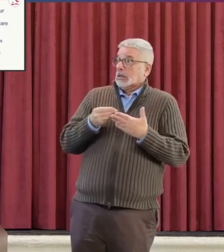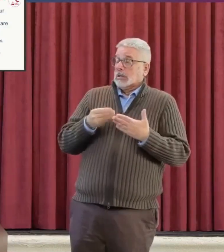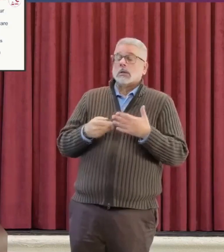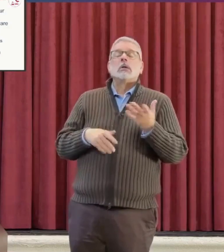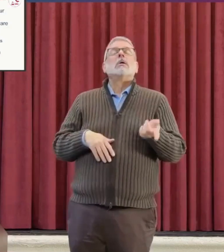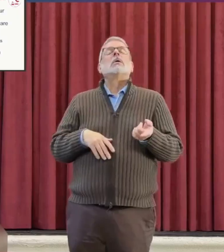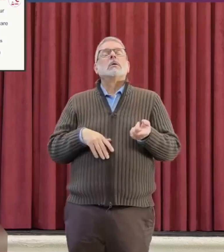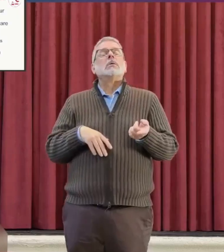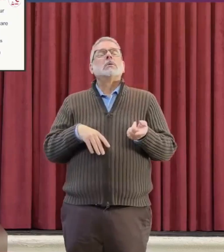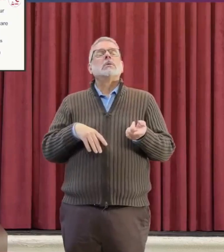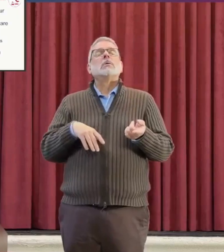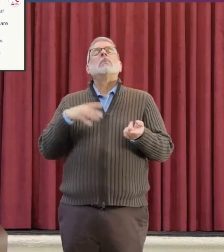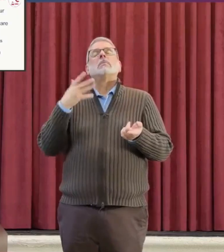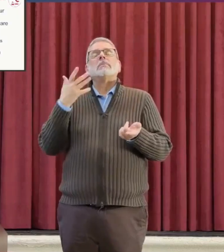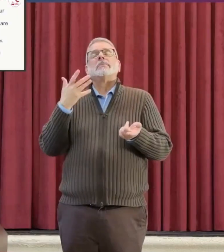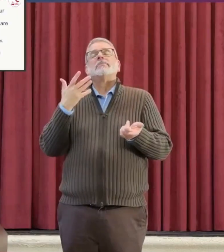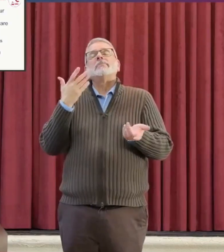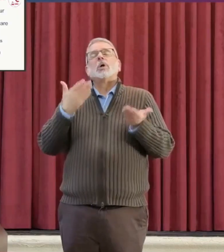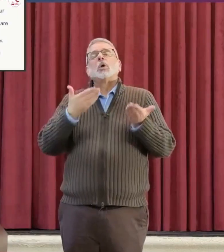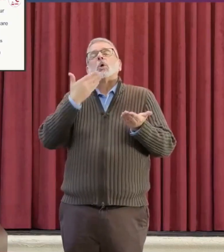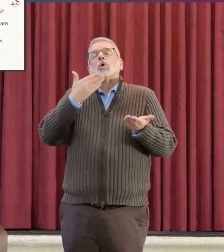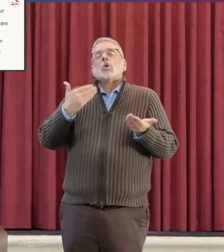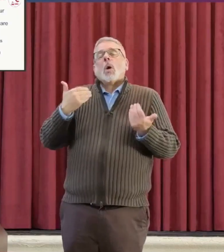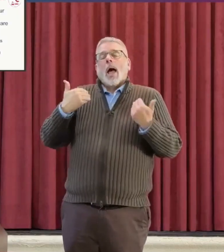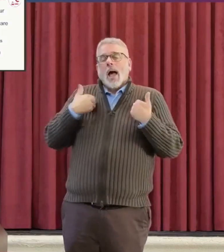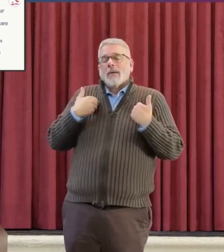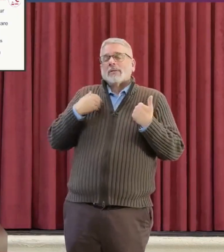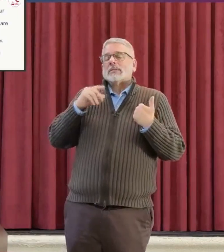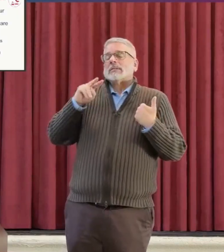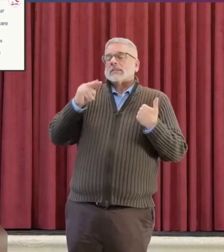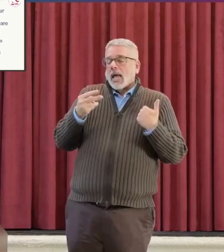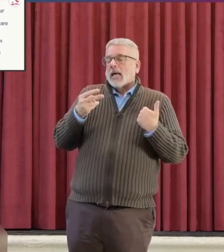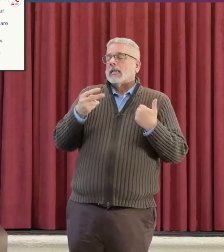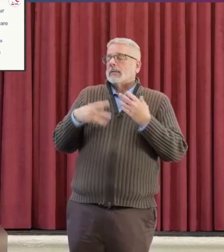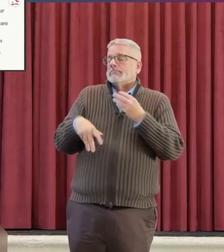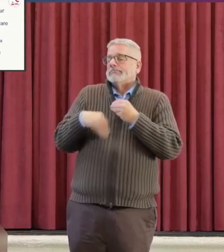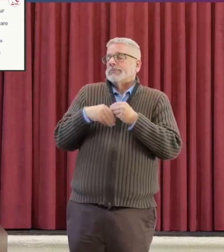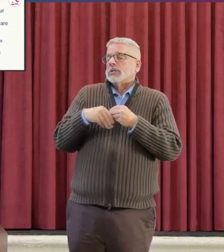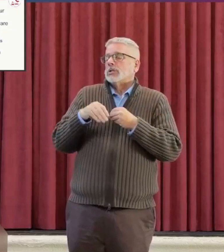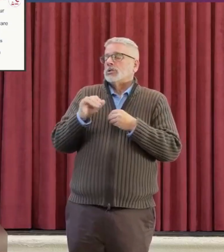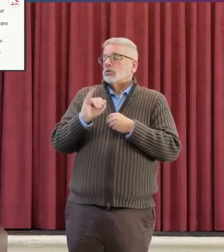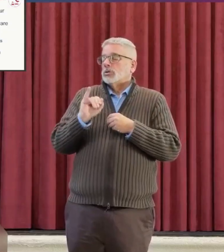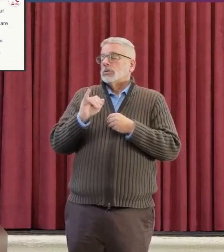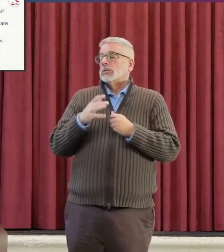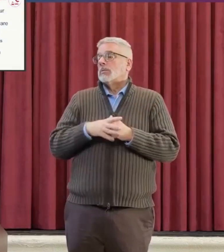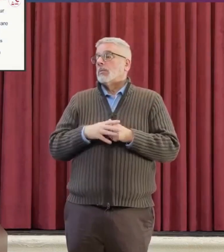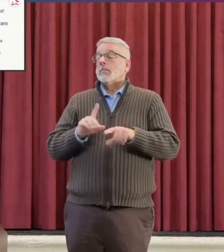you want to have a secondary insurance if you have original Medicare, but